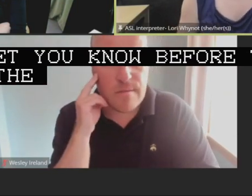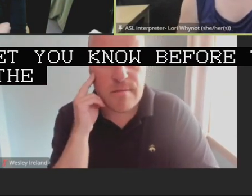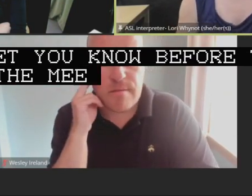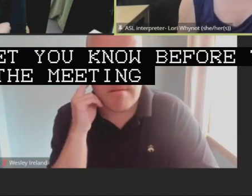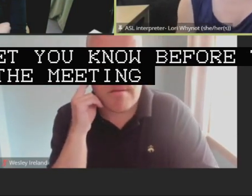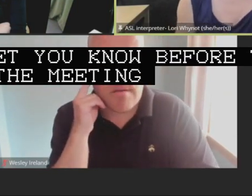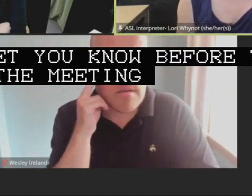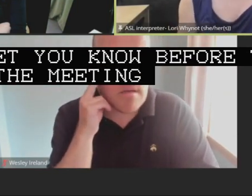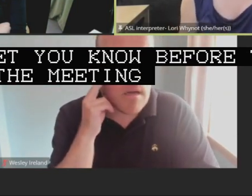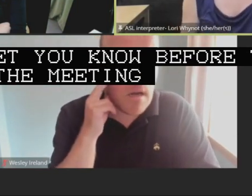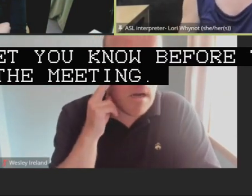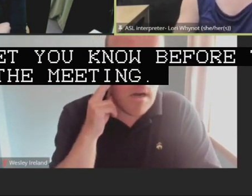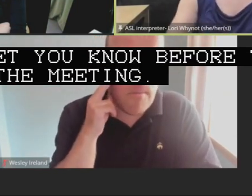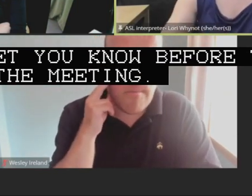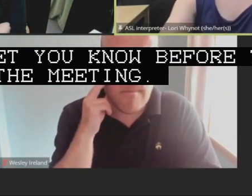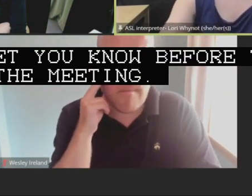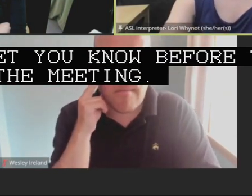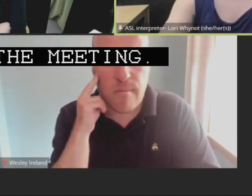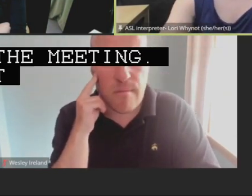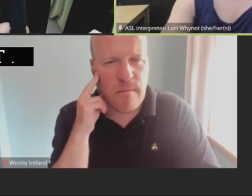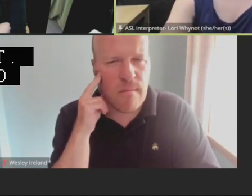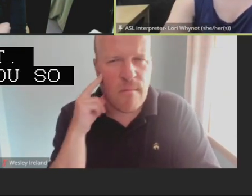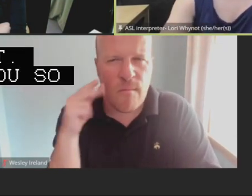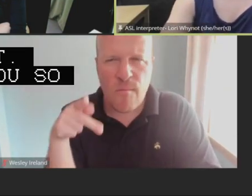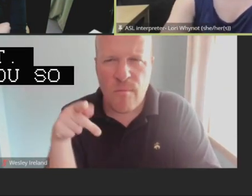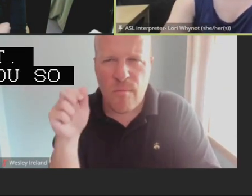Great. Thank you so much, Andrea. I appreciate it.